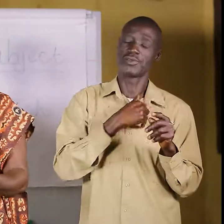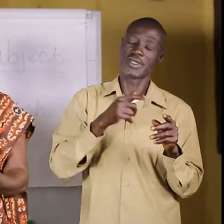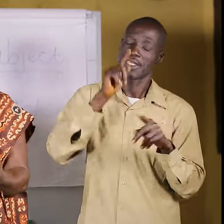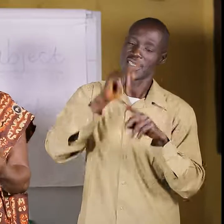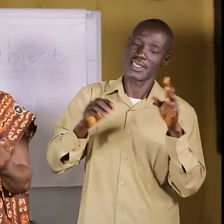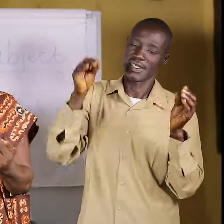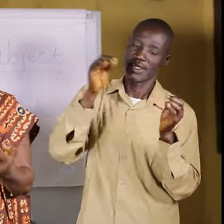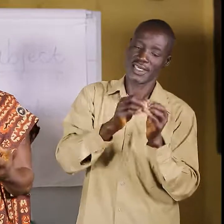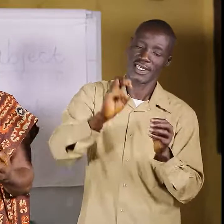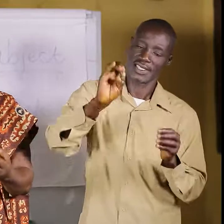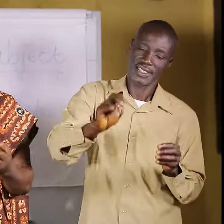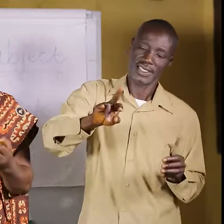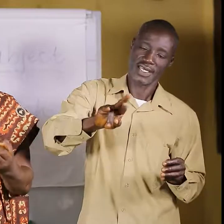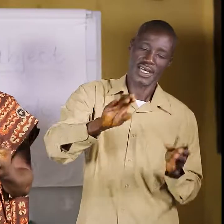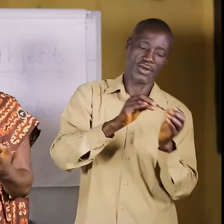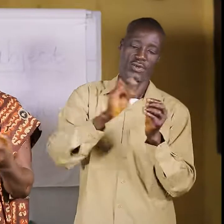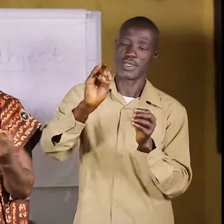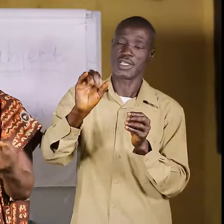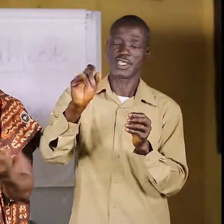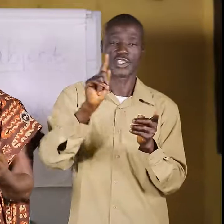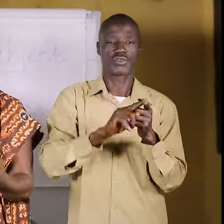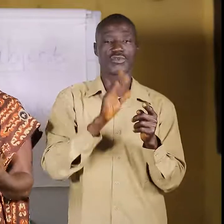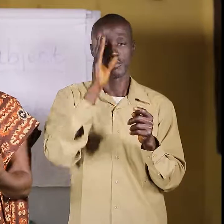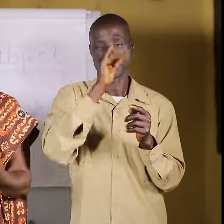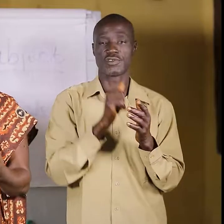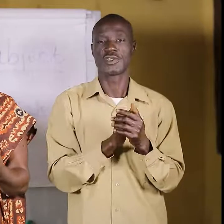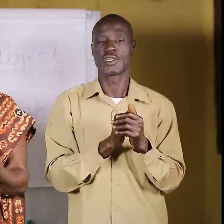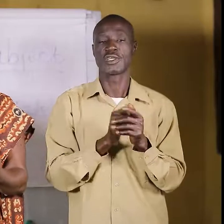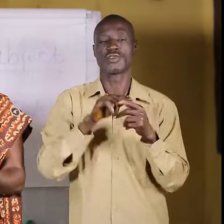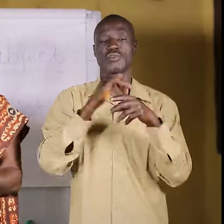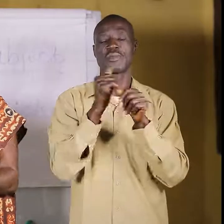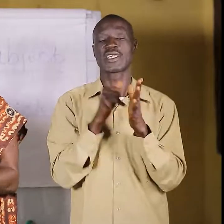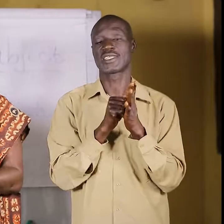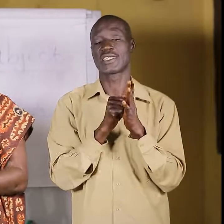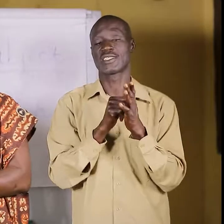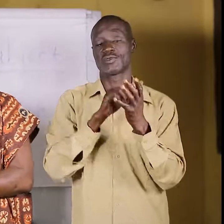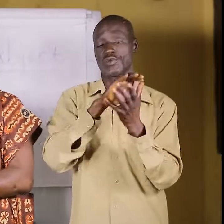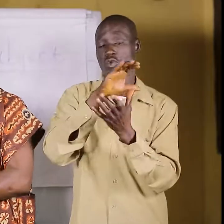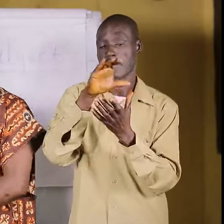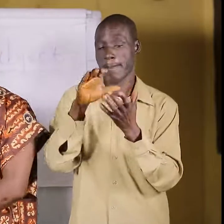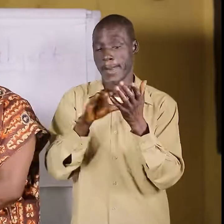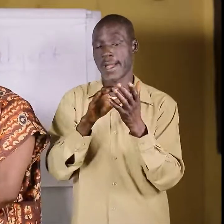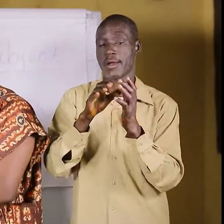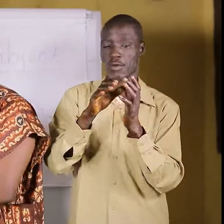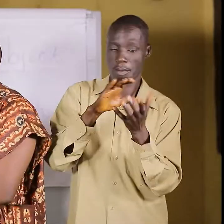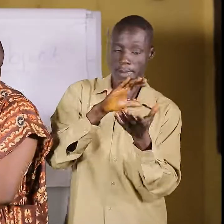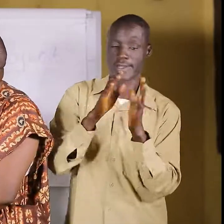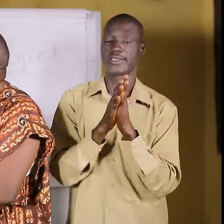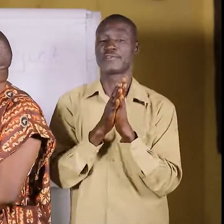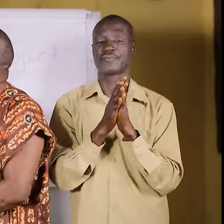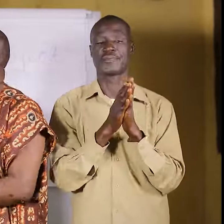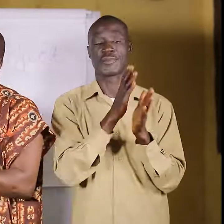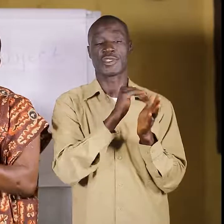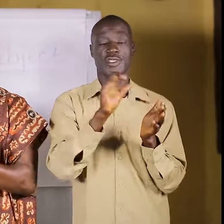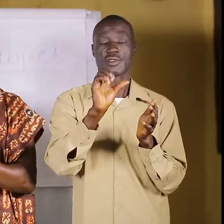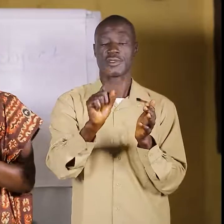add er or est to beautiful to make it the comparative and the superlative.